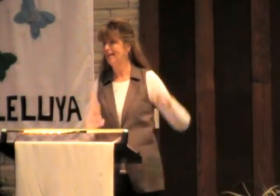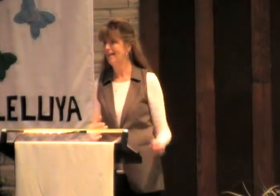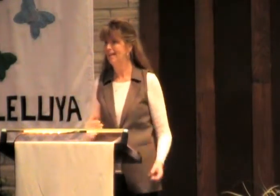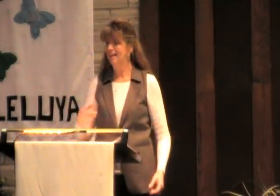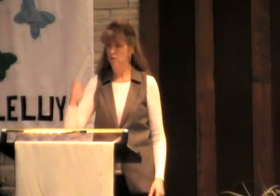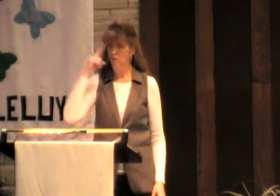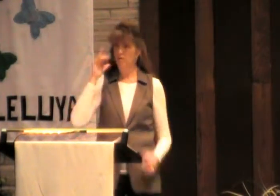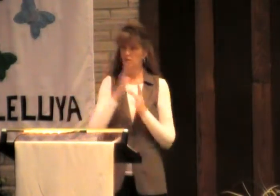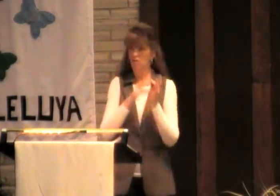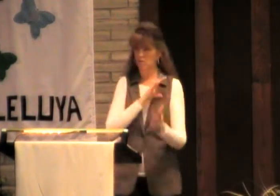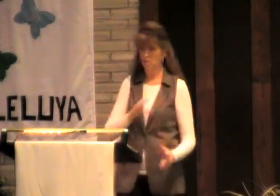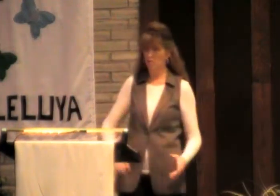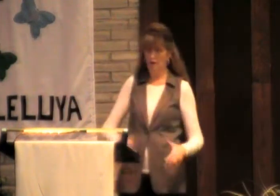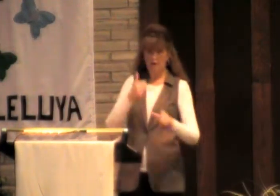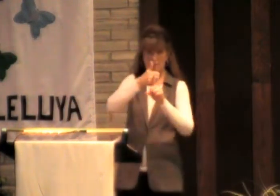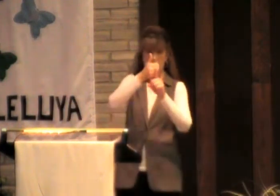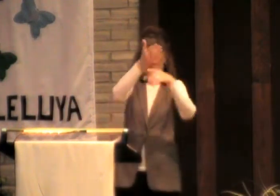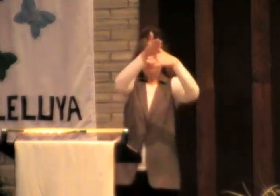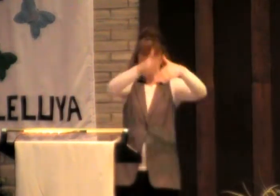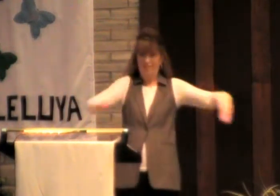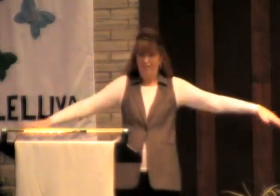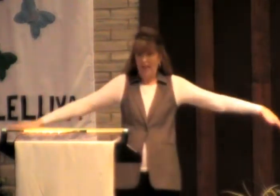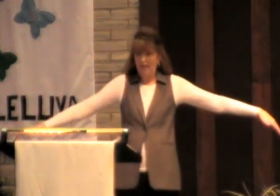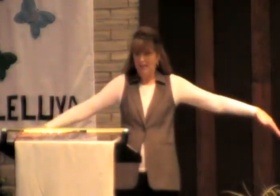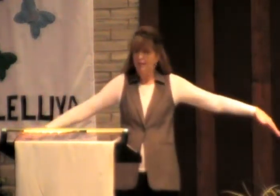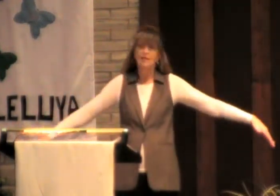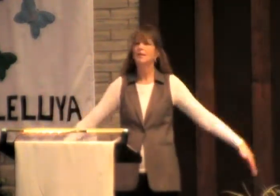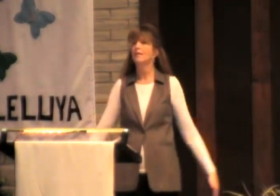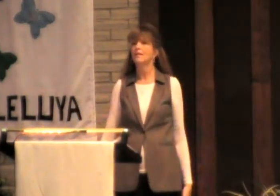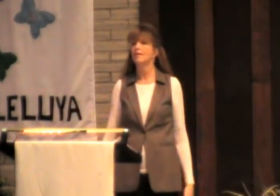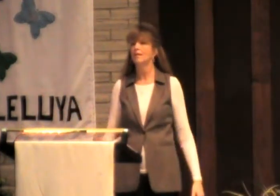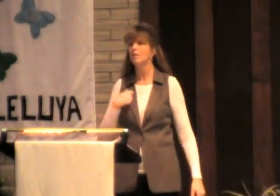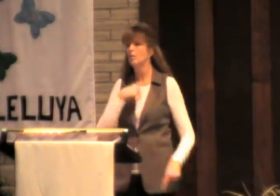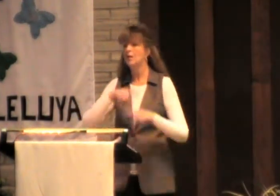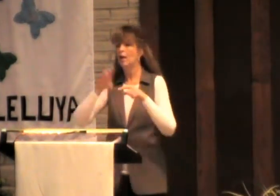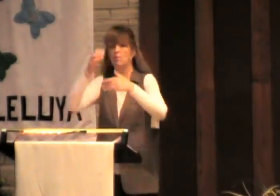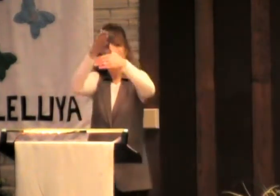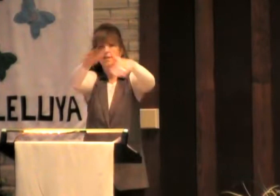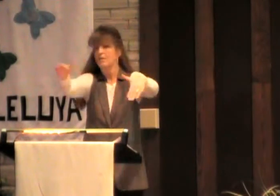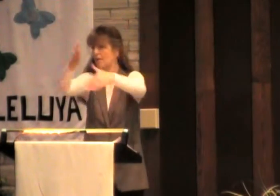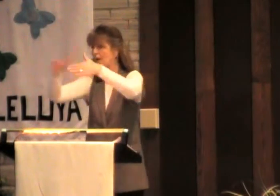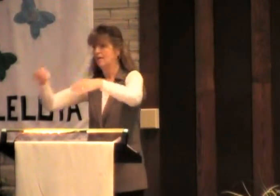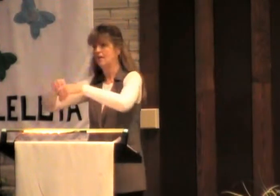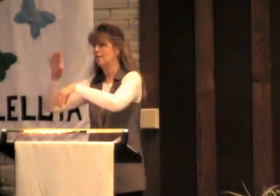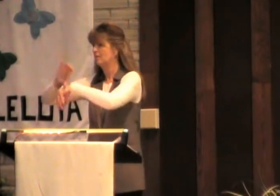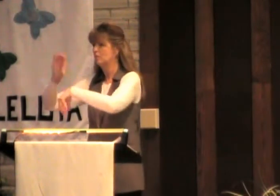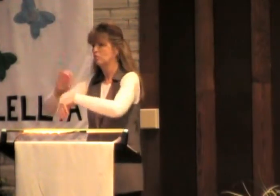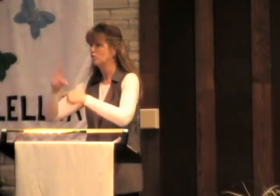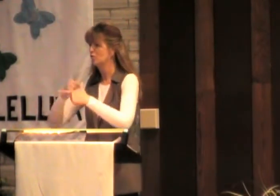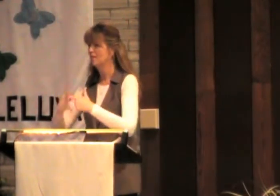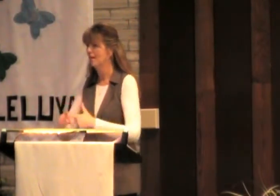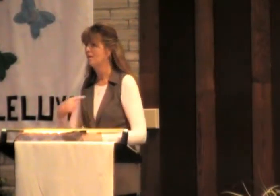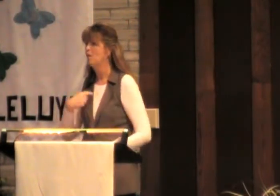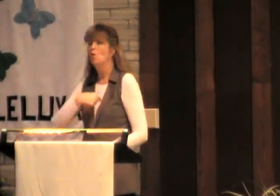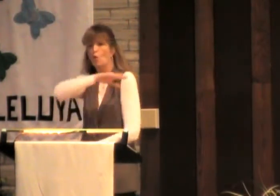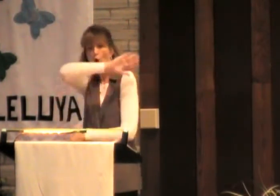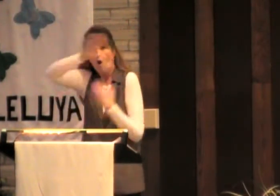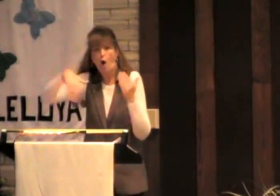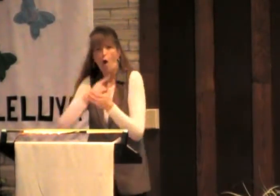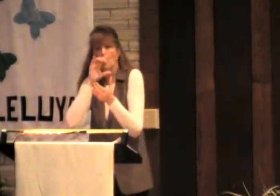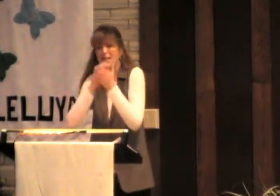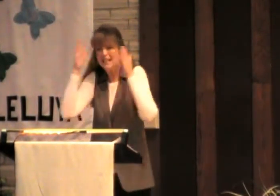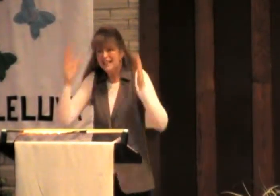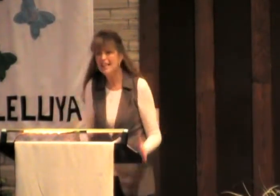So what? Do you think Jesus Christ himself was divided? No. We can't be divided in the church